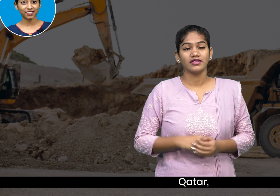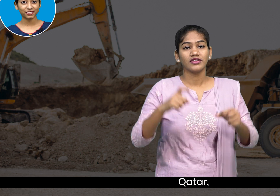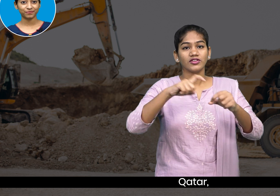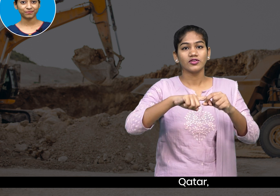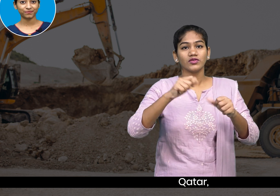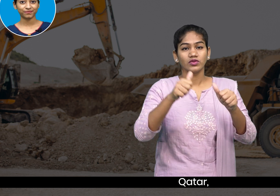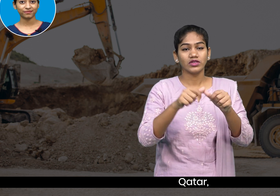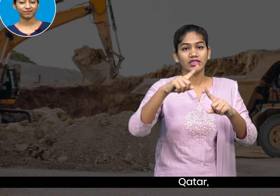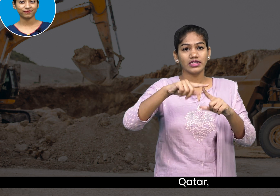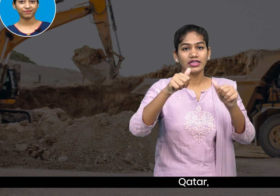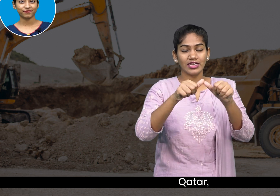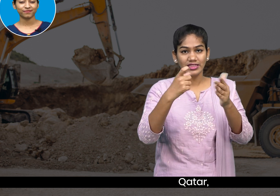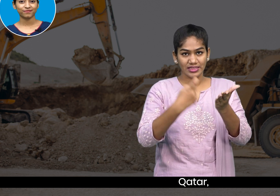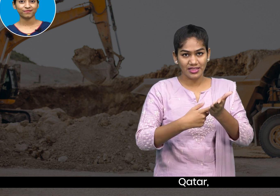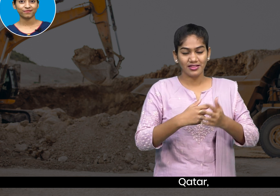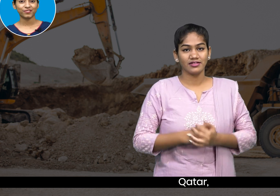Qatar,